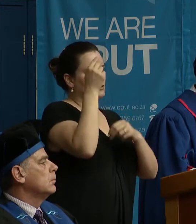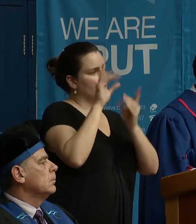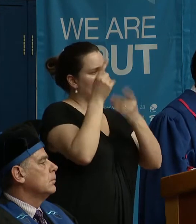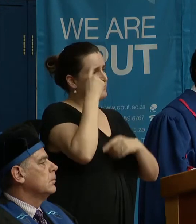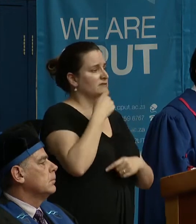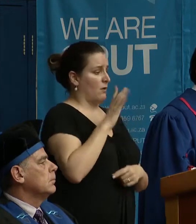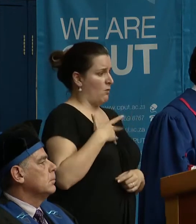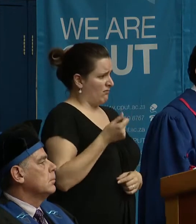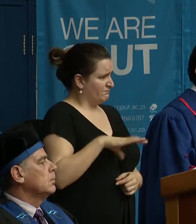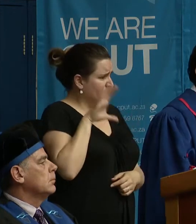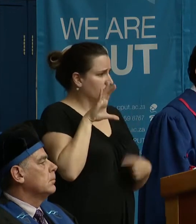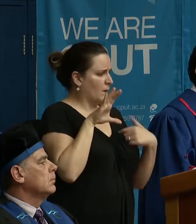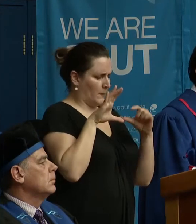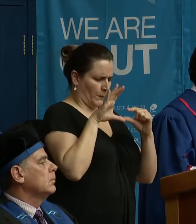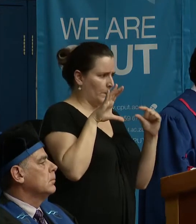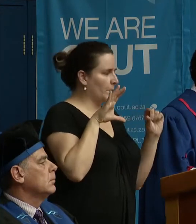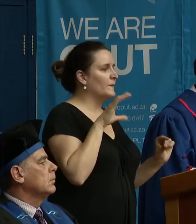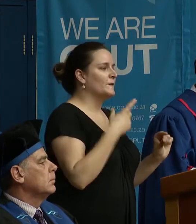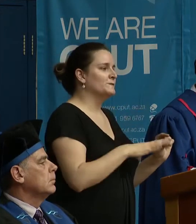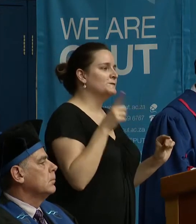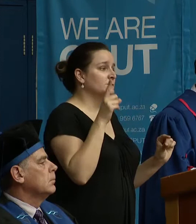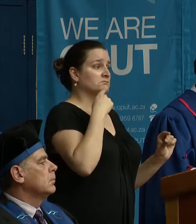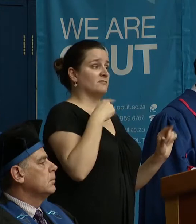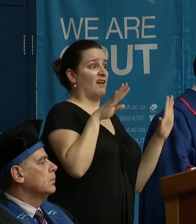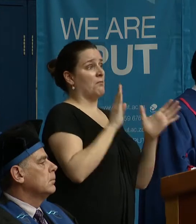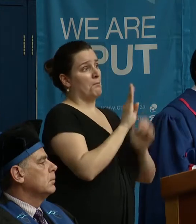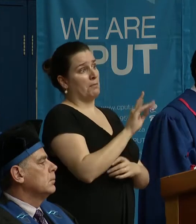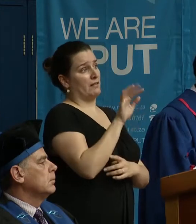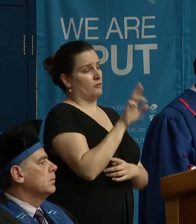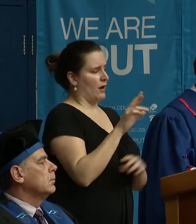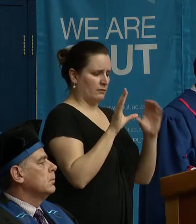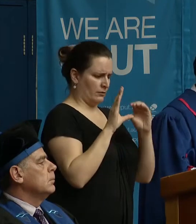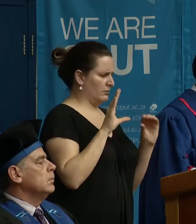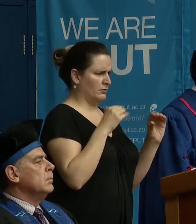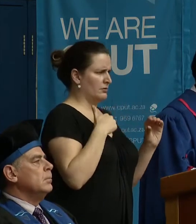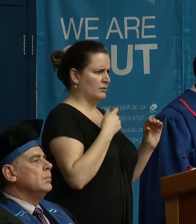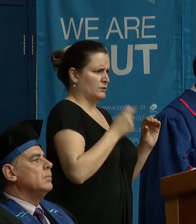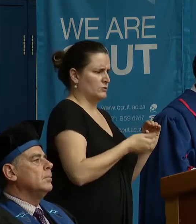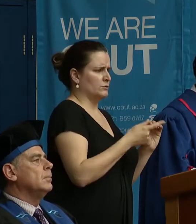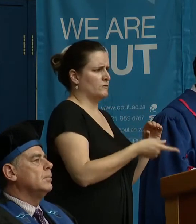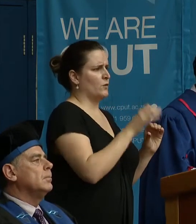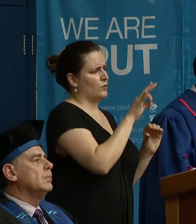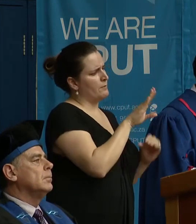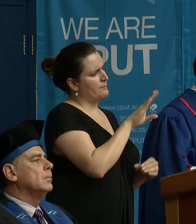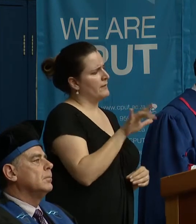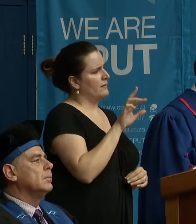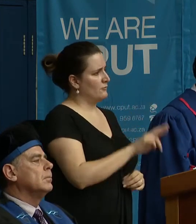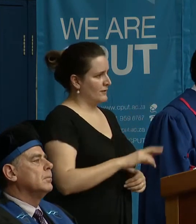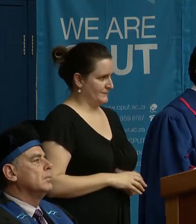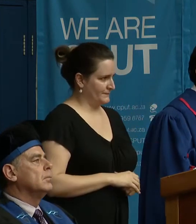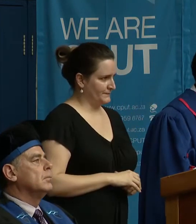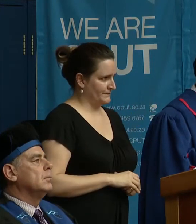to deploy. They said that it would cost about 9 billion rand, but we are actually getting it for about 3 billion rand.